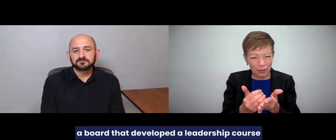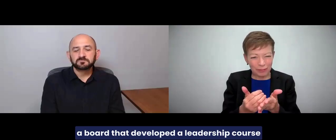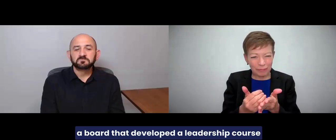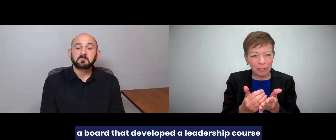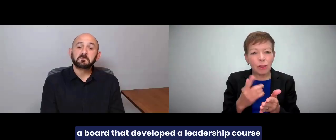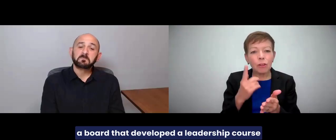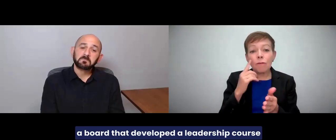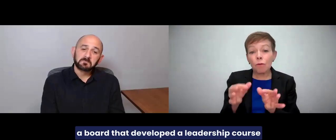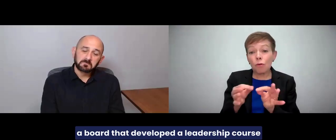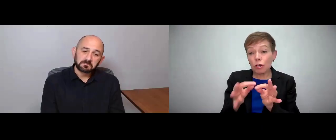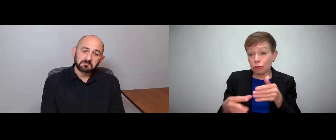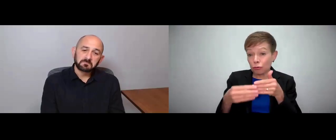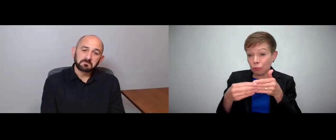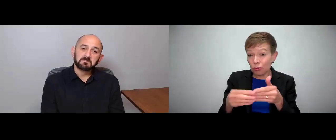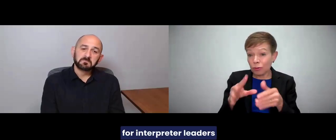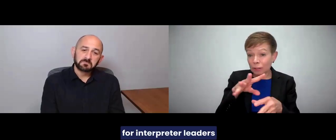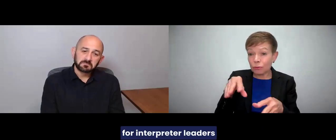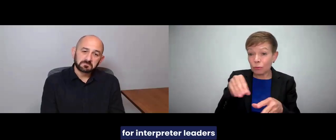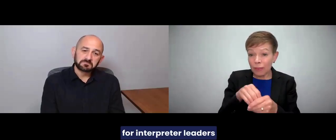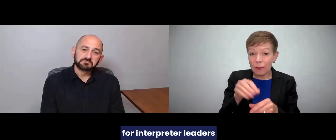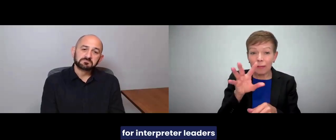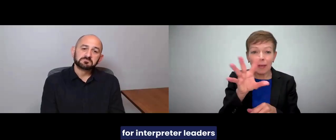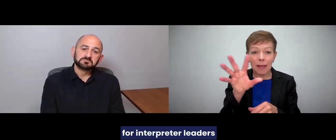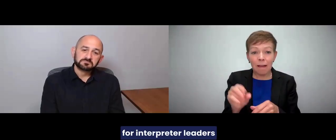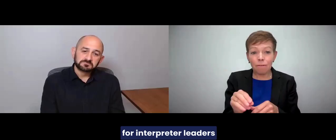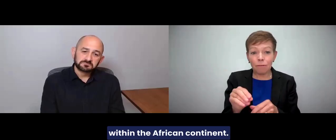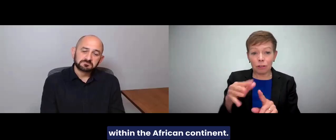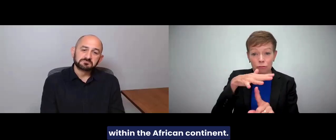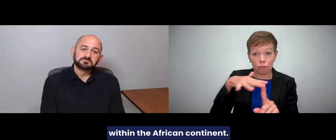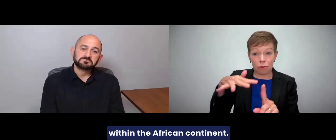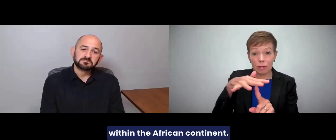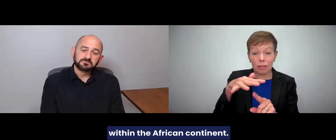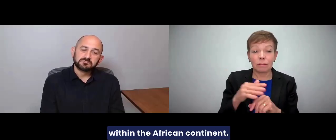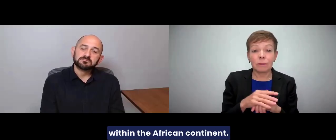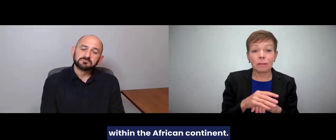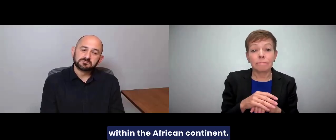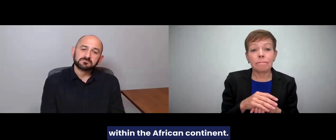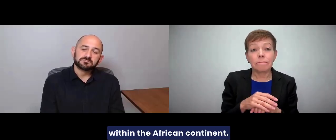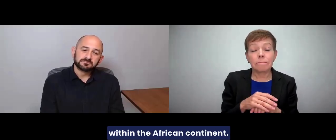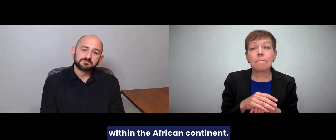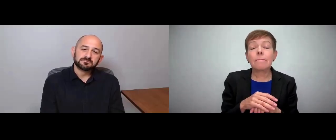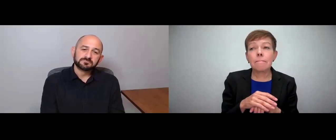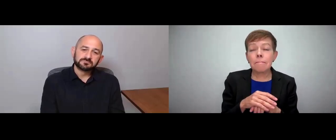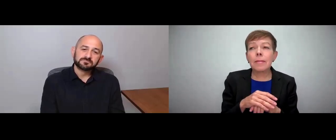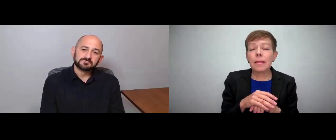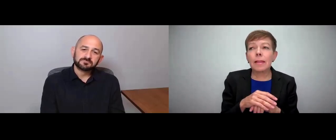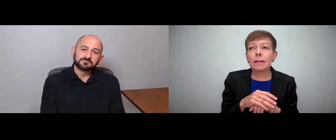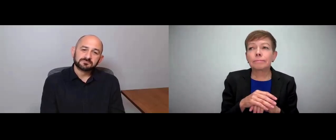developed a leadership course for interpreter leaders within the African continent.